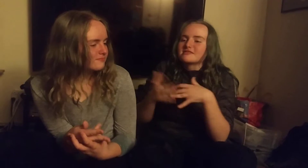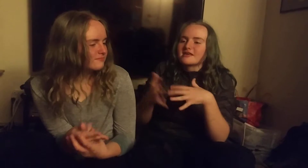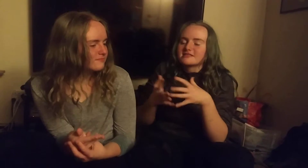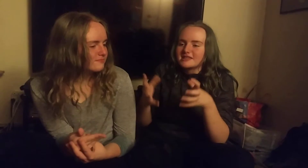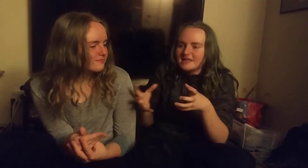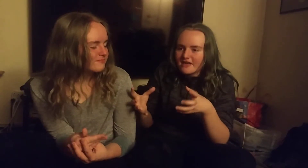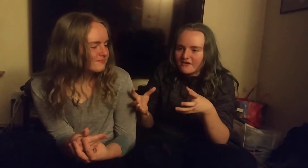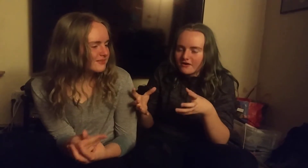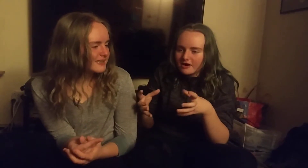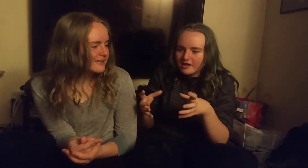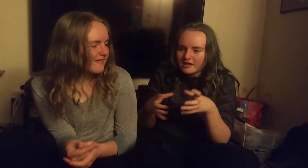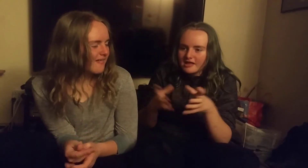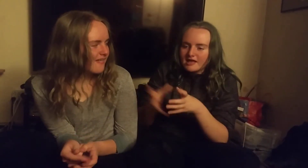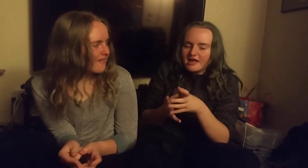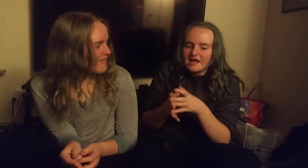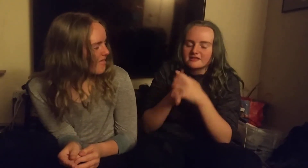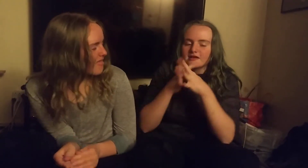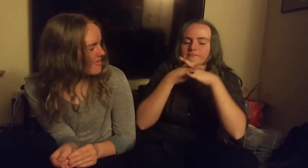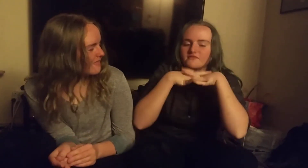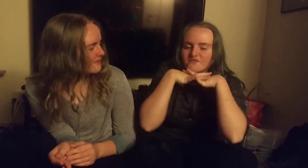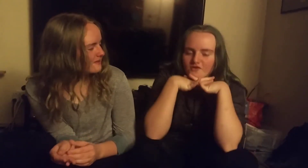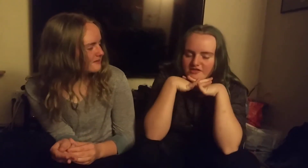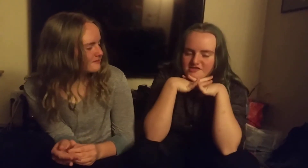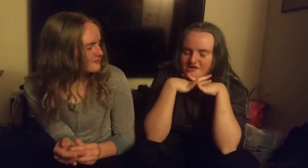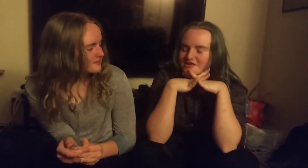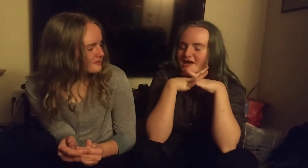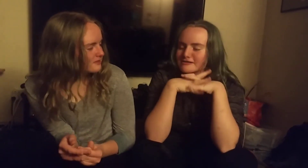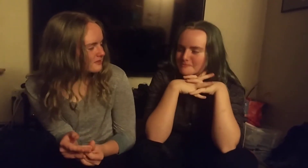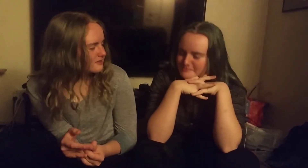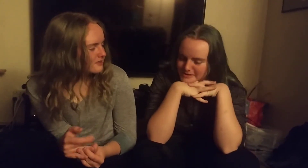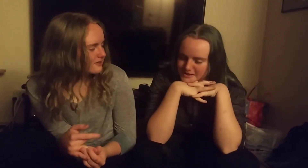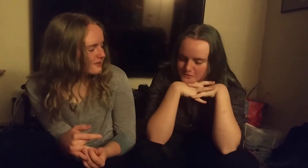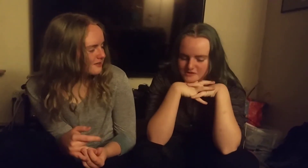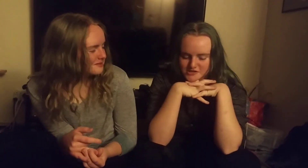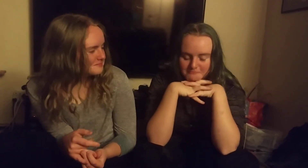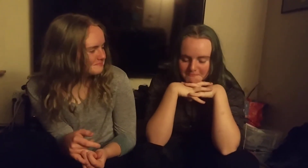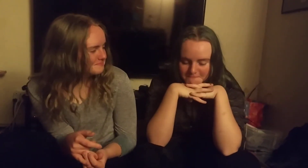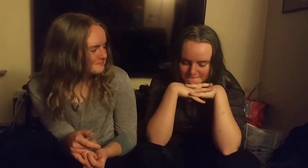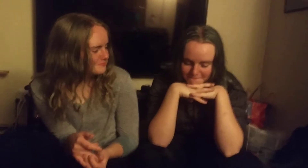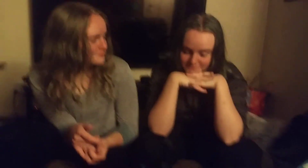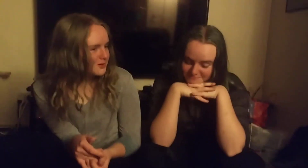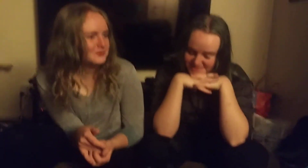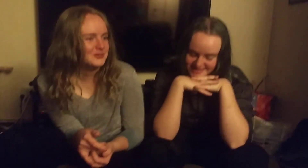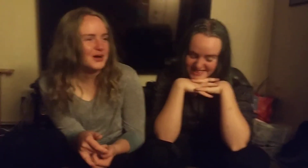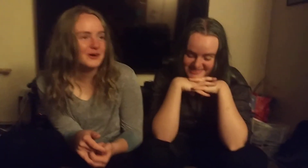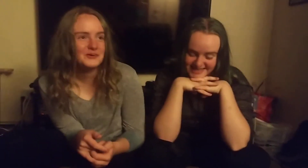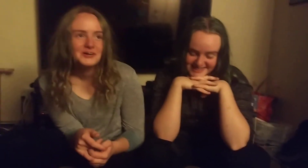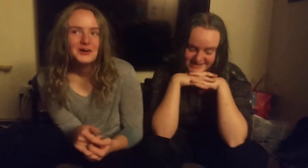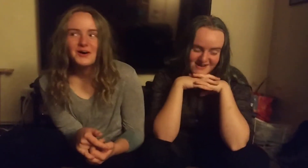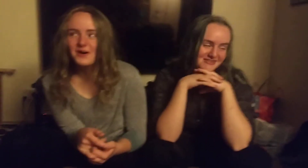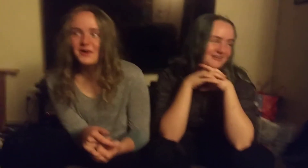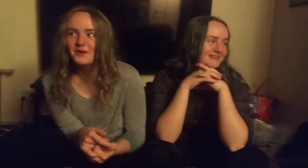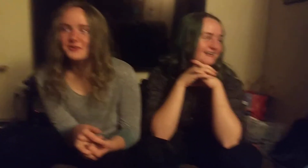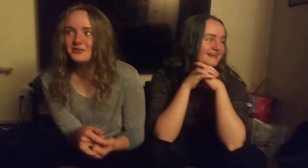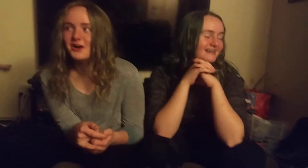it together. And before this, Eden asked me a question. Oh no. It's a question. Oh